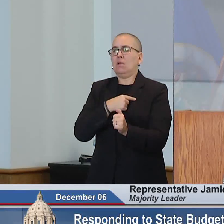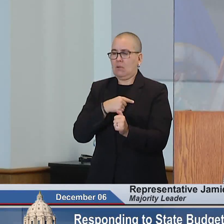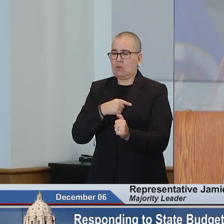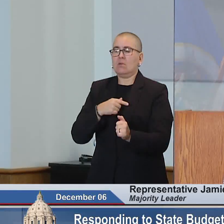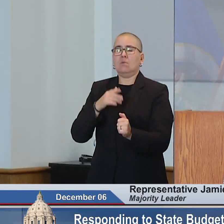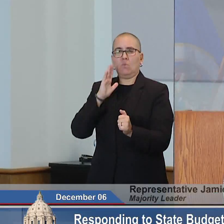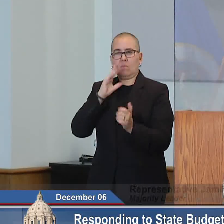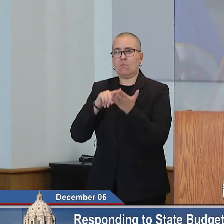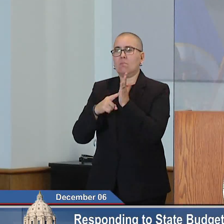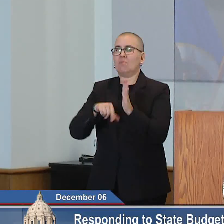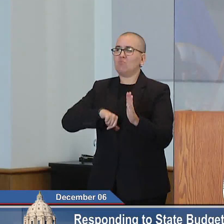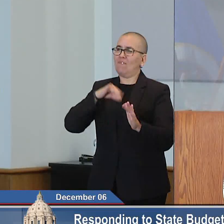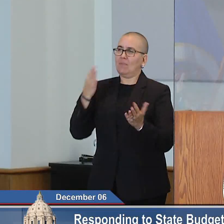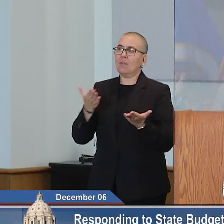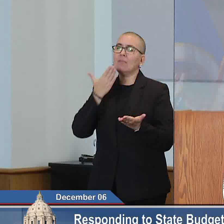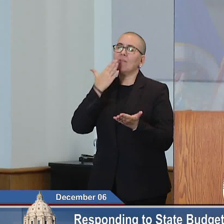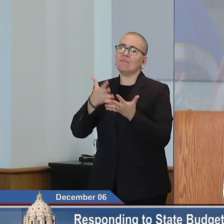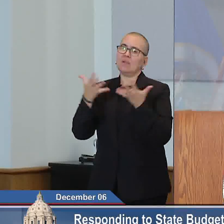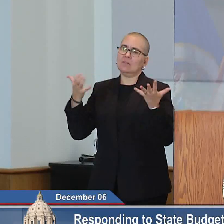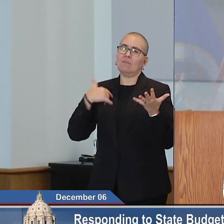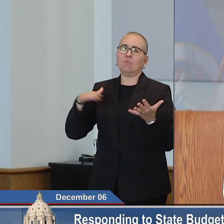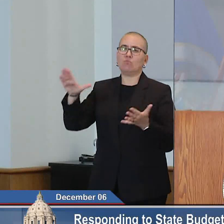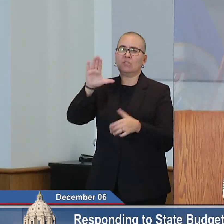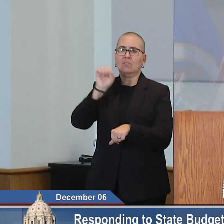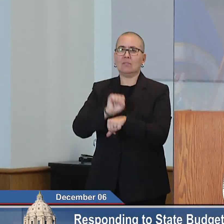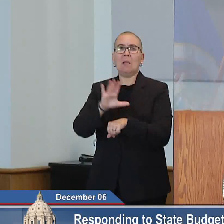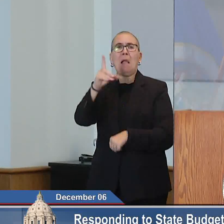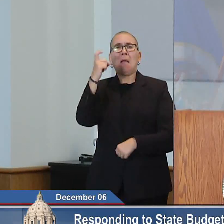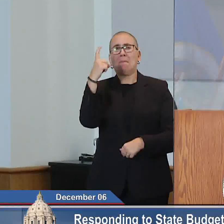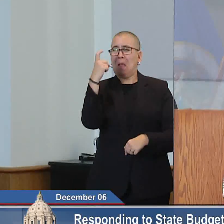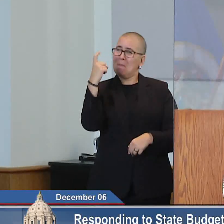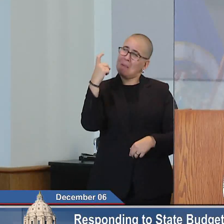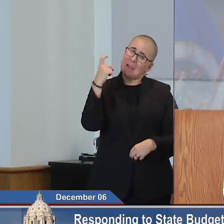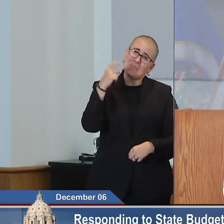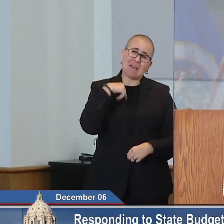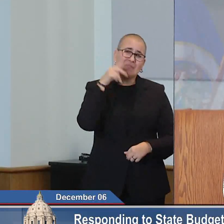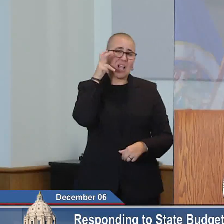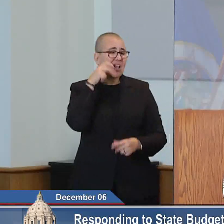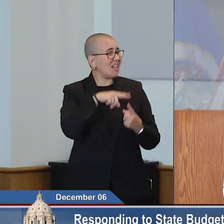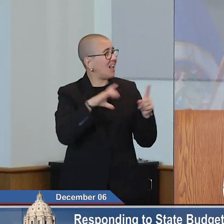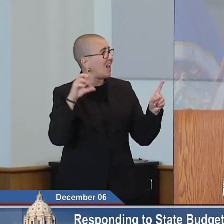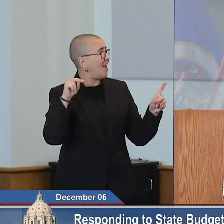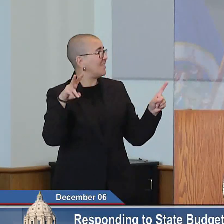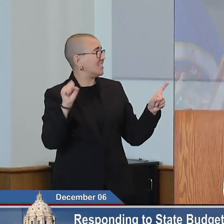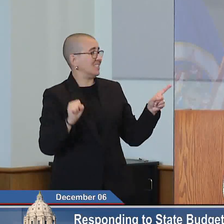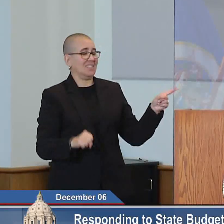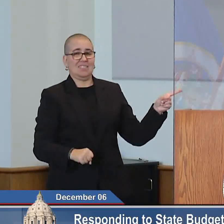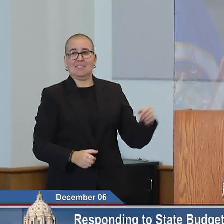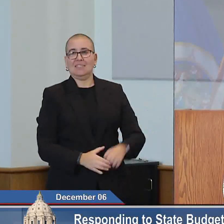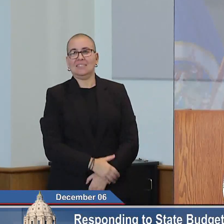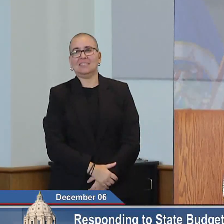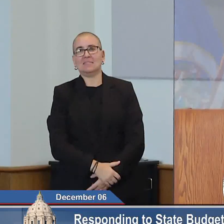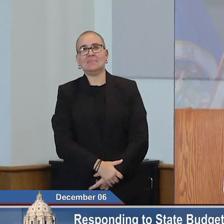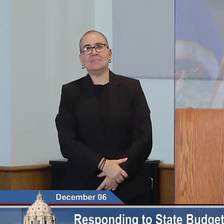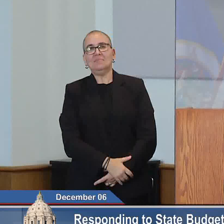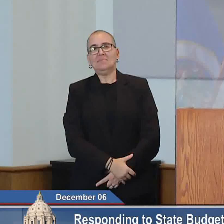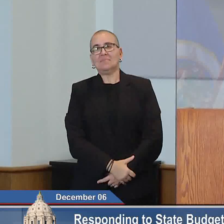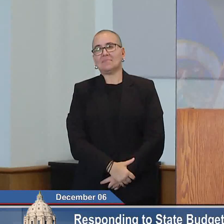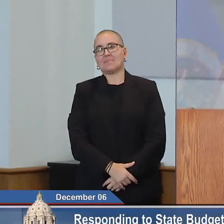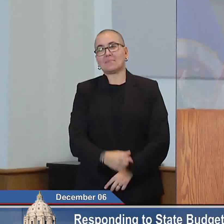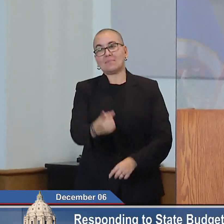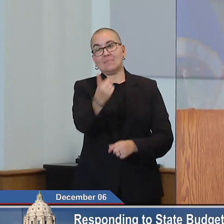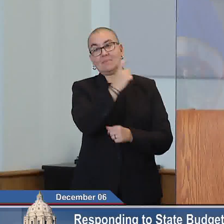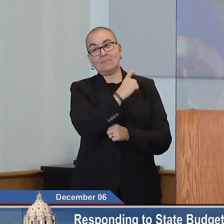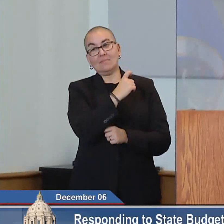So thank you all very much. Appreciate your time. Can I get one more? We haven't heard from Whit Hollins. Could I bring her up? In light of the record amount of diversity